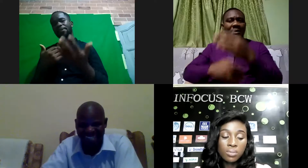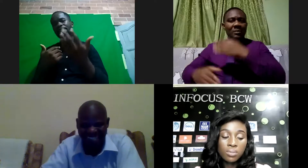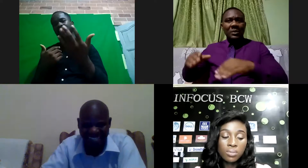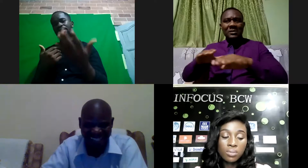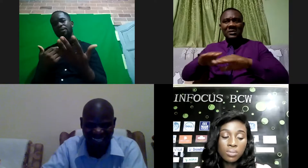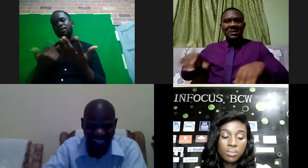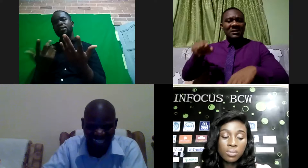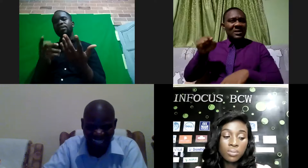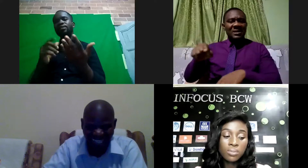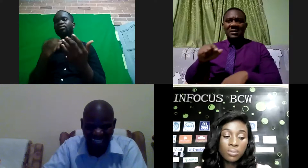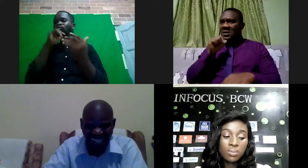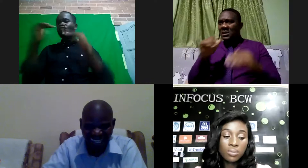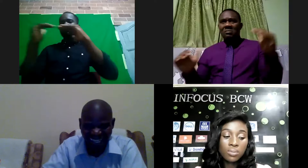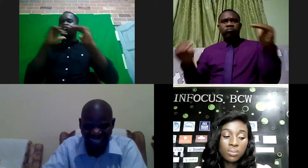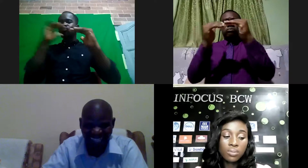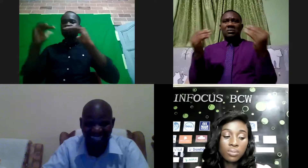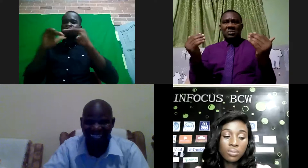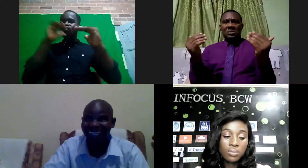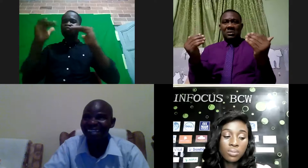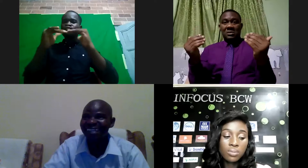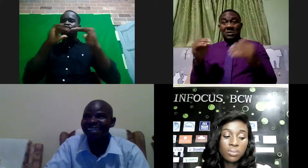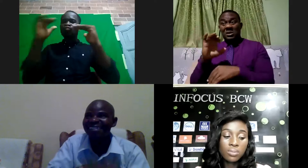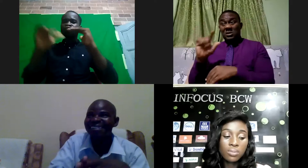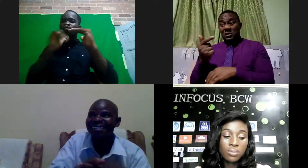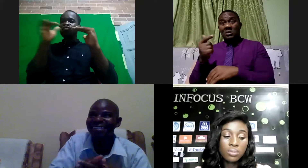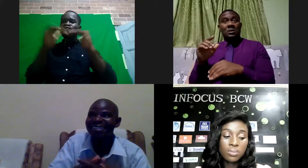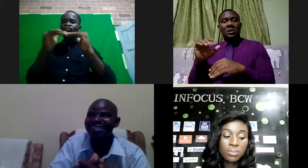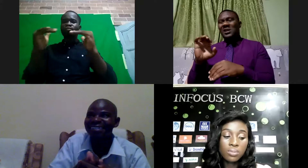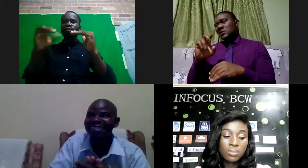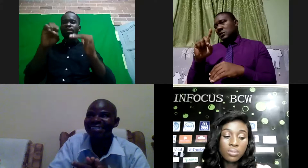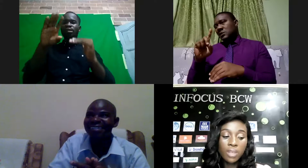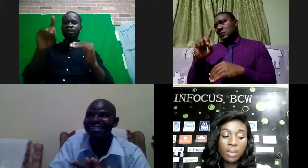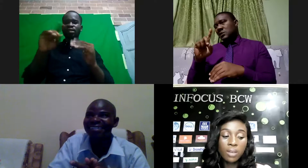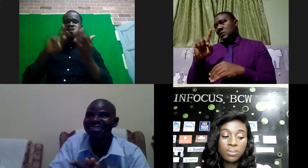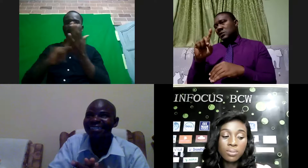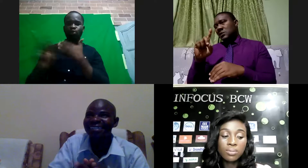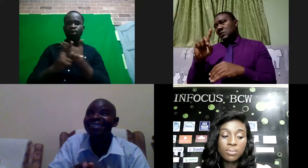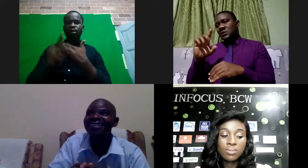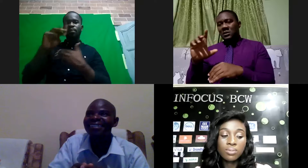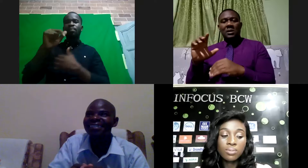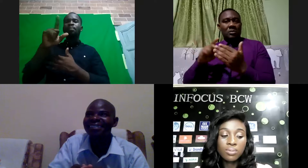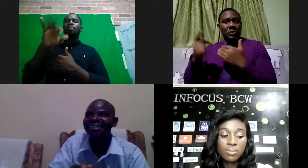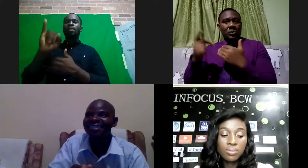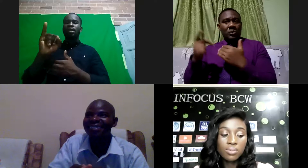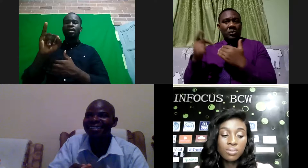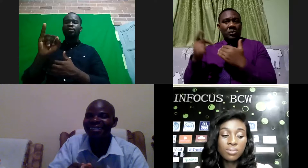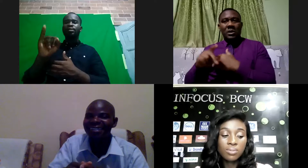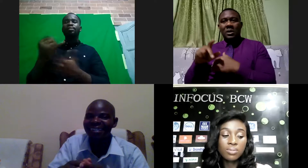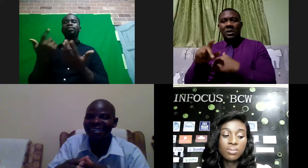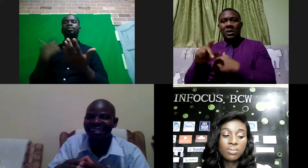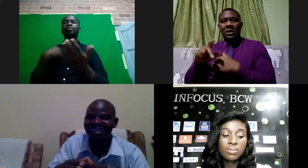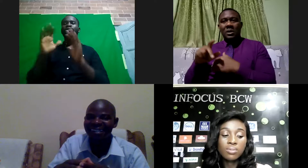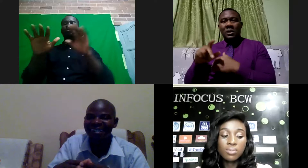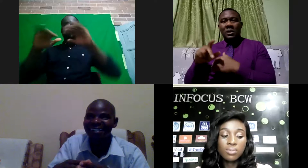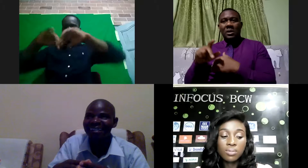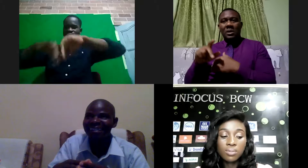inequality when it comes to Eccd program in Malawi. Yeah. So the children are segregated. There